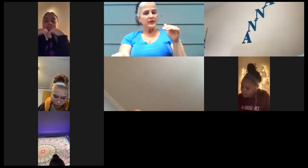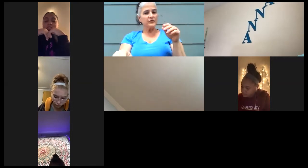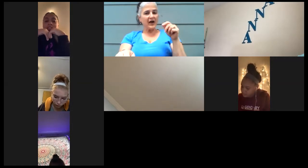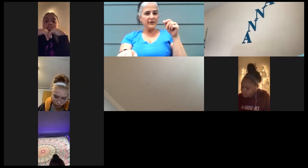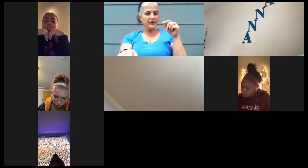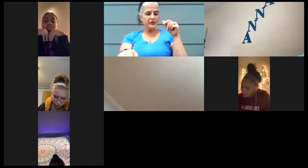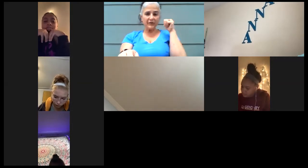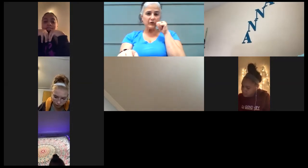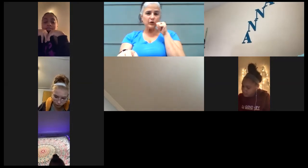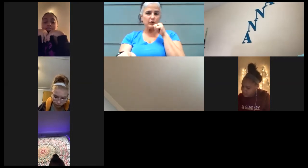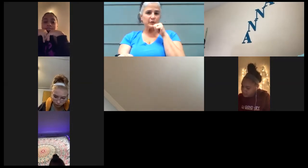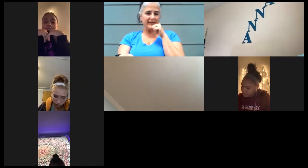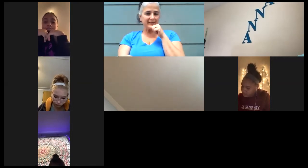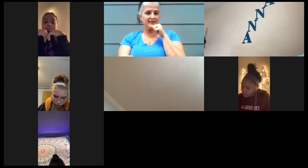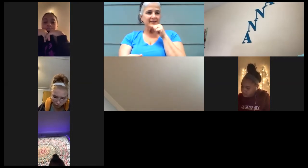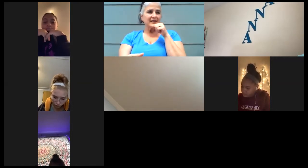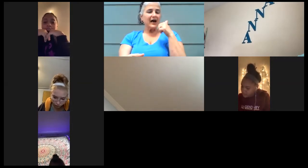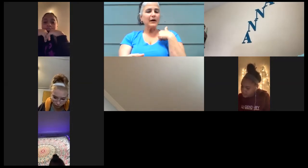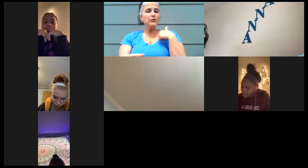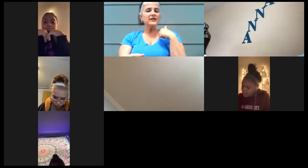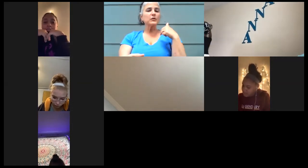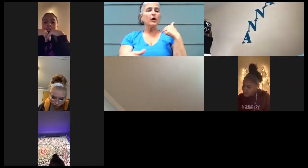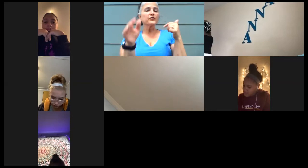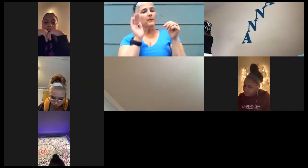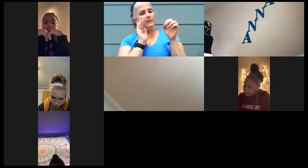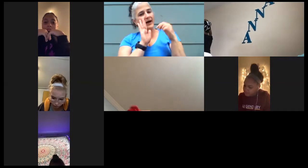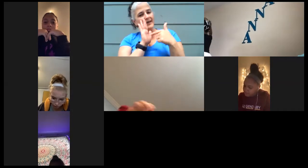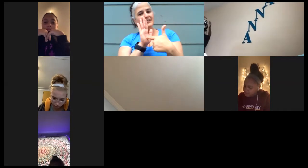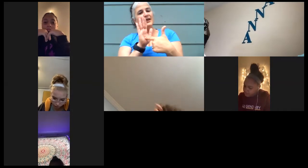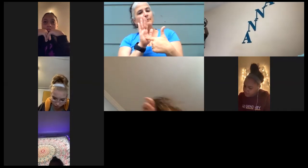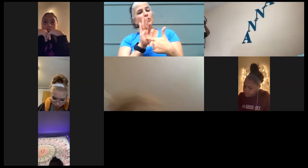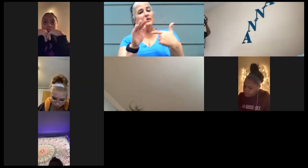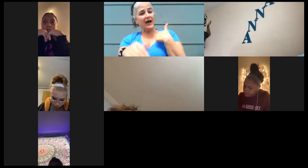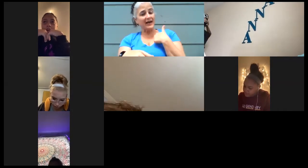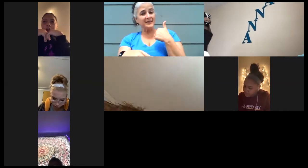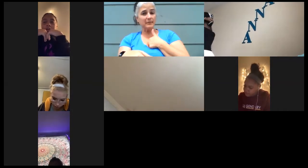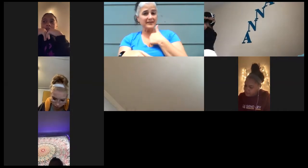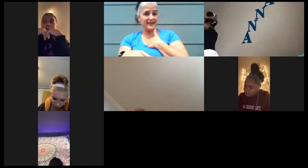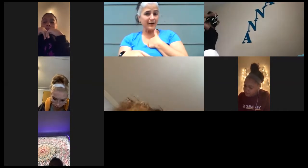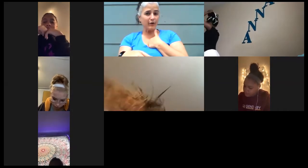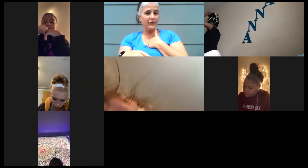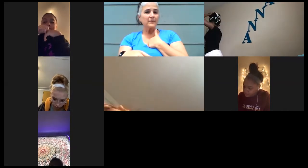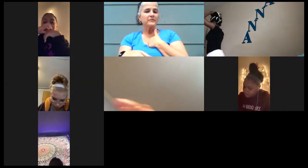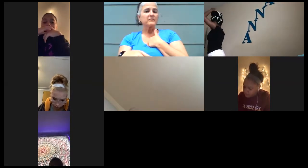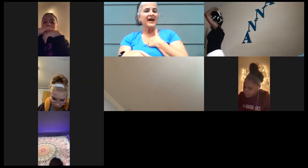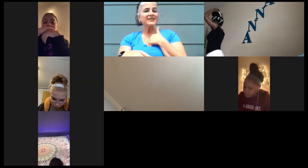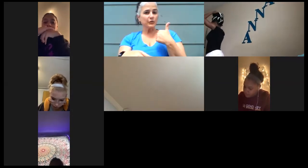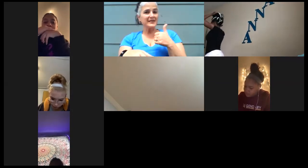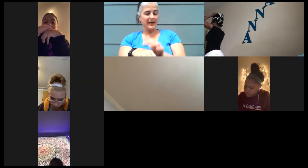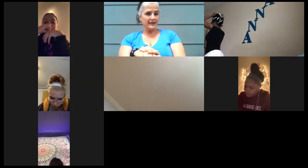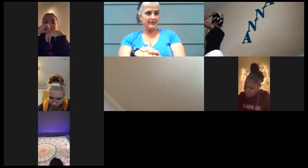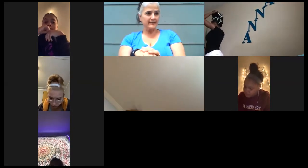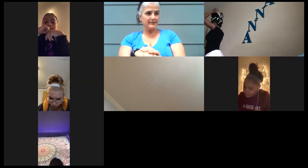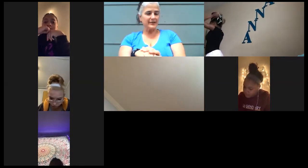example. You've got the little girl doing it. I will give you also my example when I did it myself as